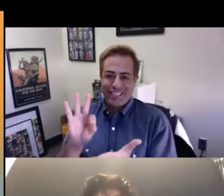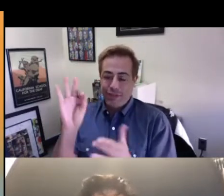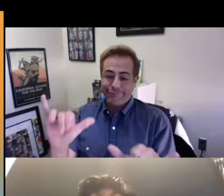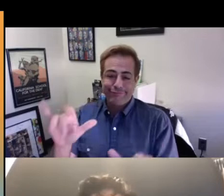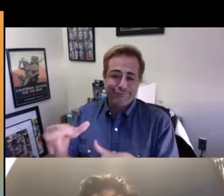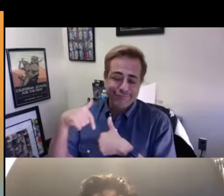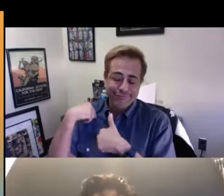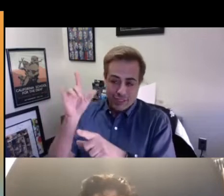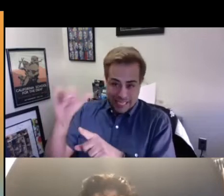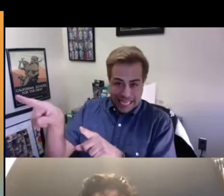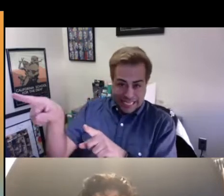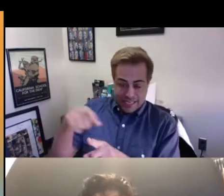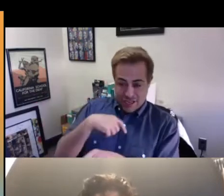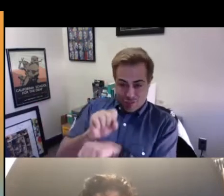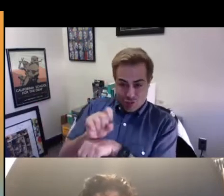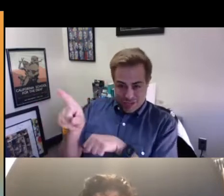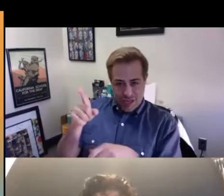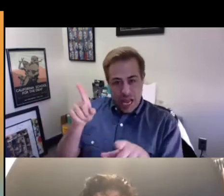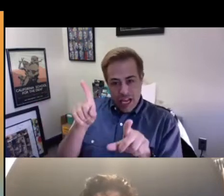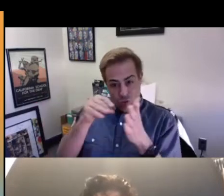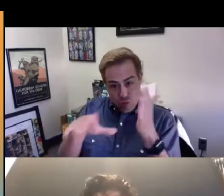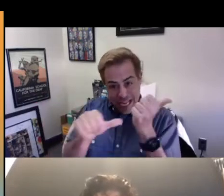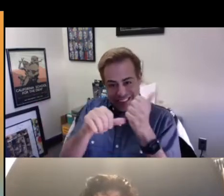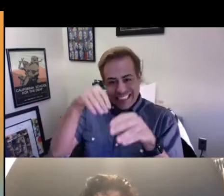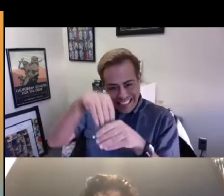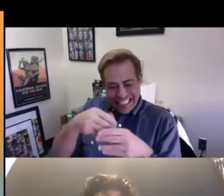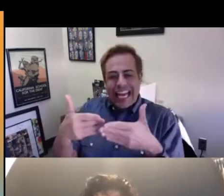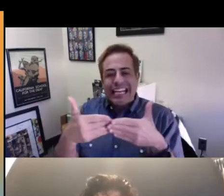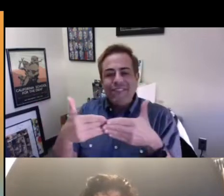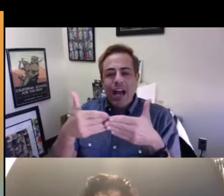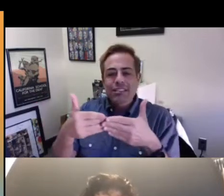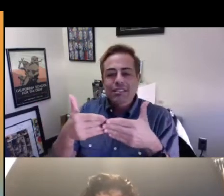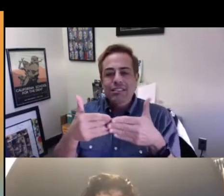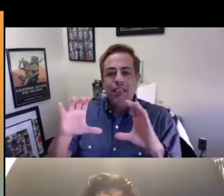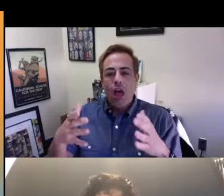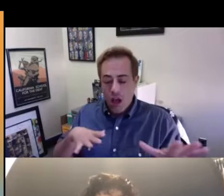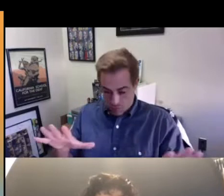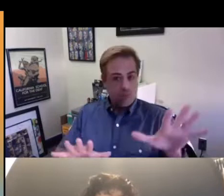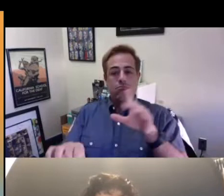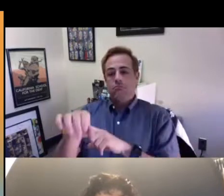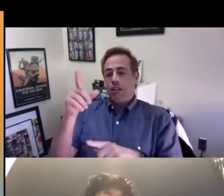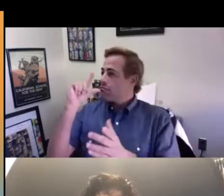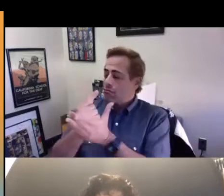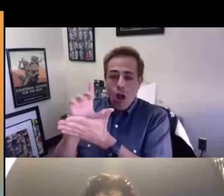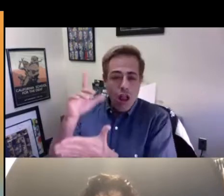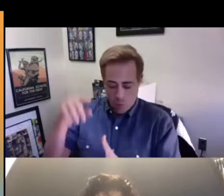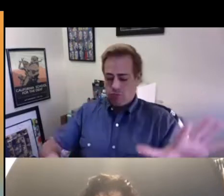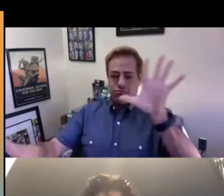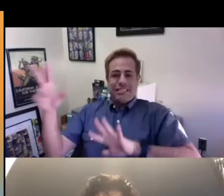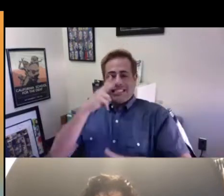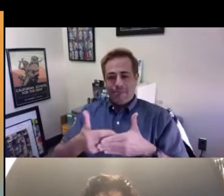at California School for the Deaf in Fremont. And I was a student aide in the infant